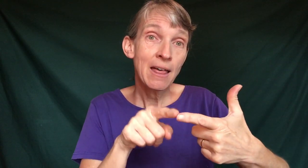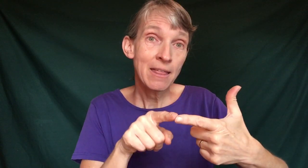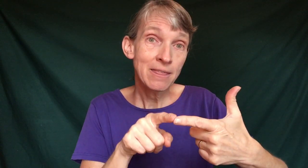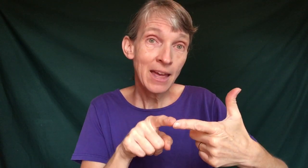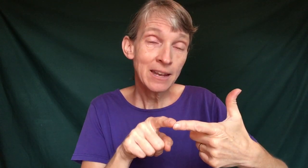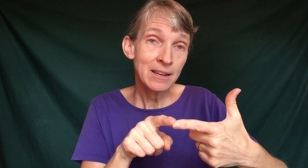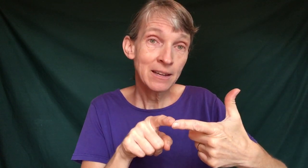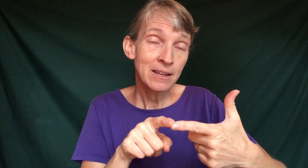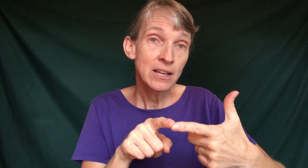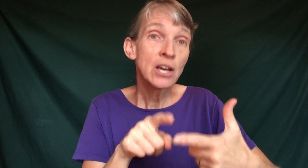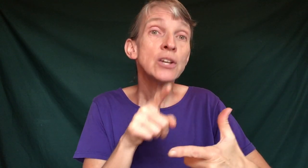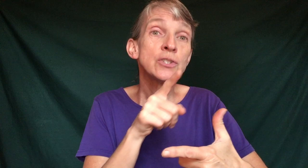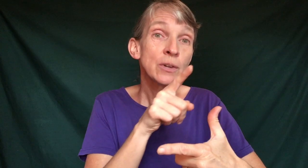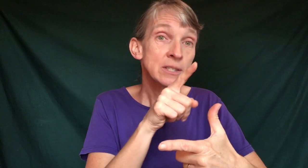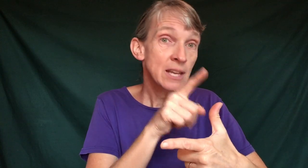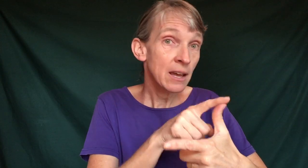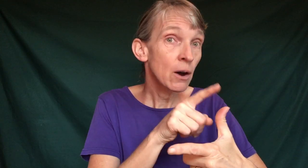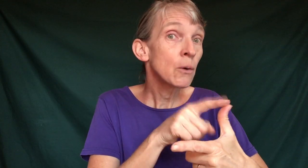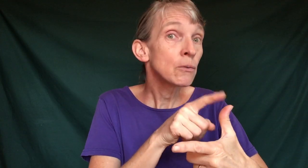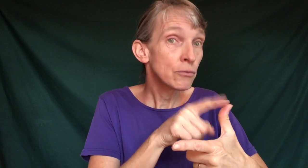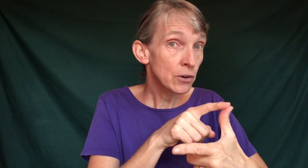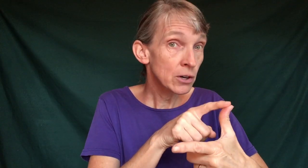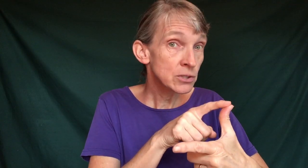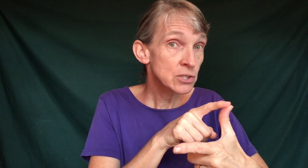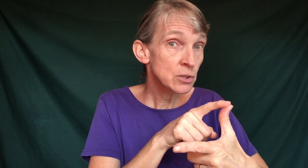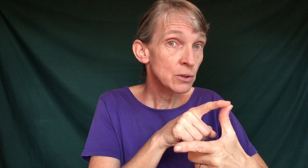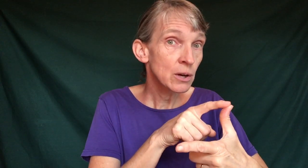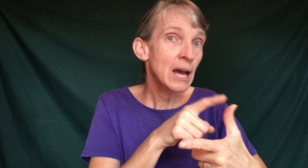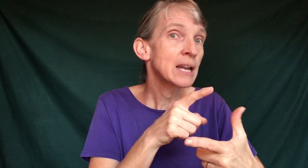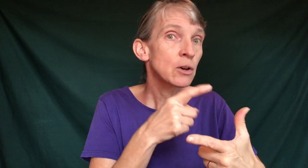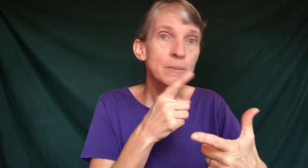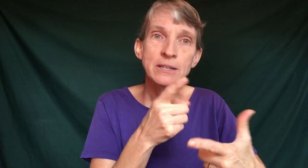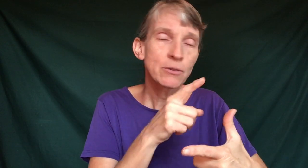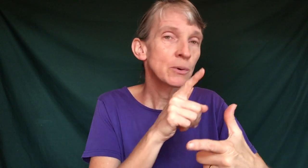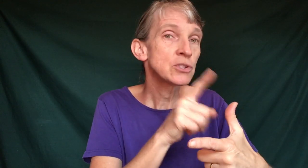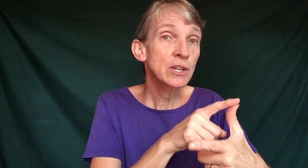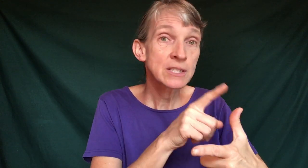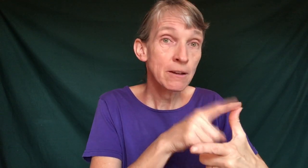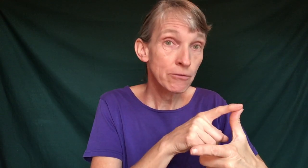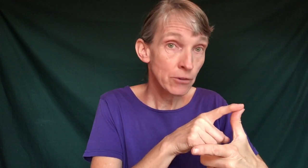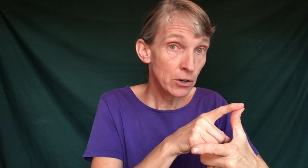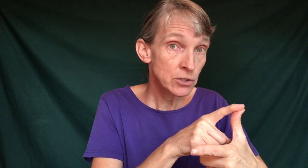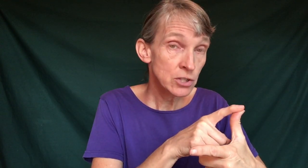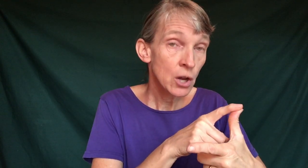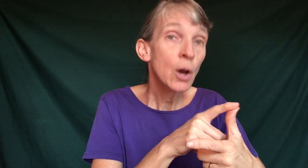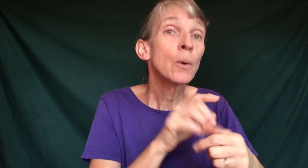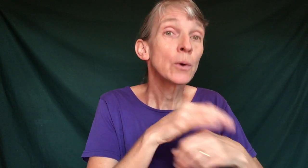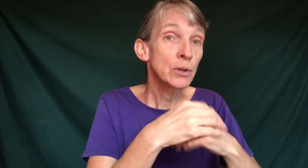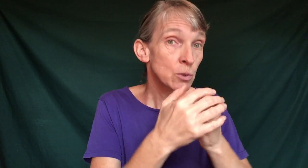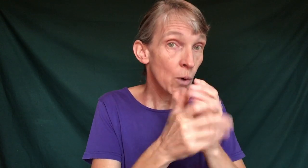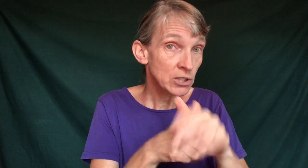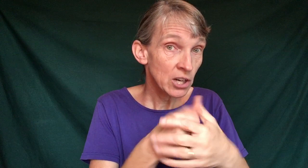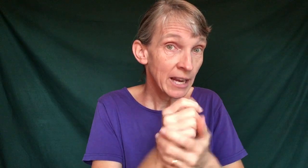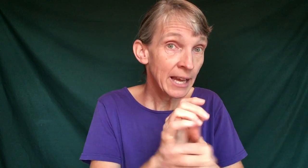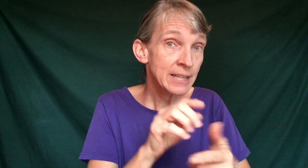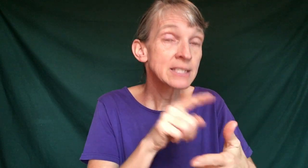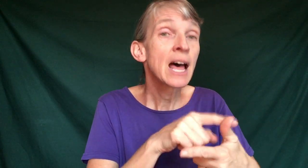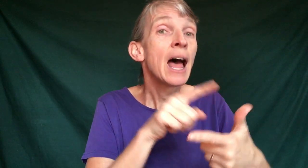and then. So you can say, oh, first, and it could be different words. You could say, first, we're going to wash our hands,